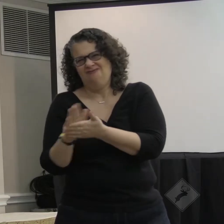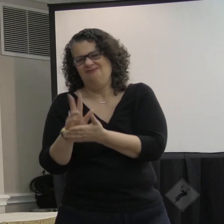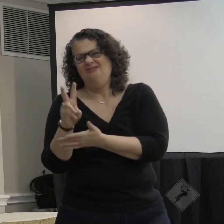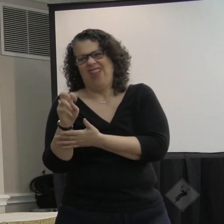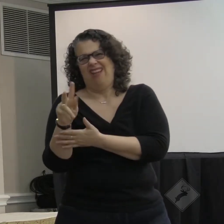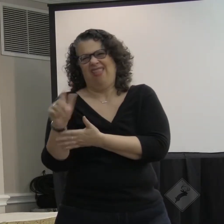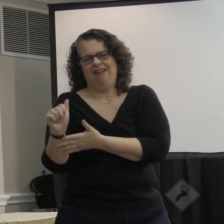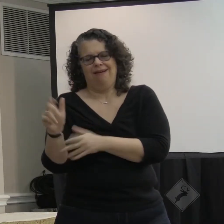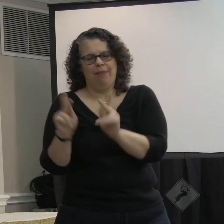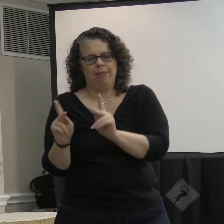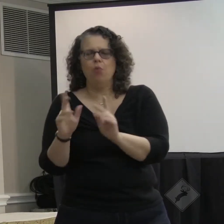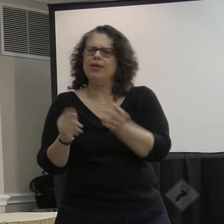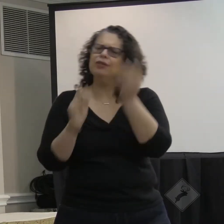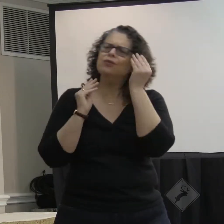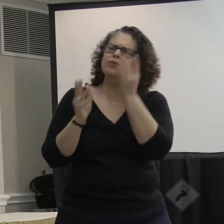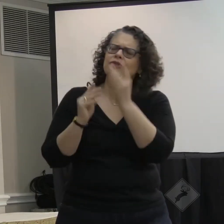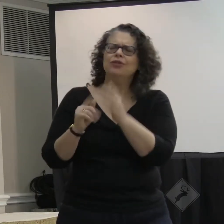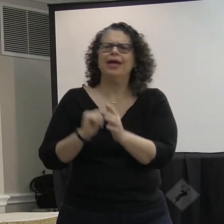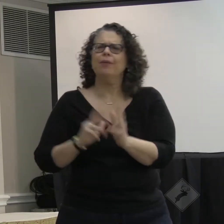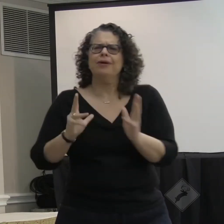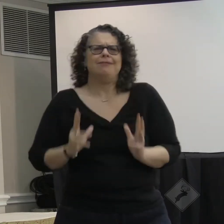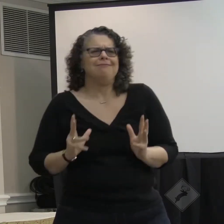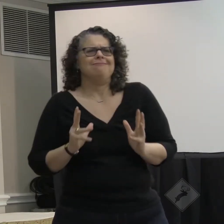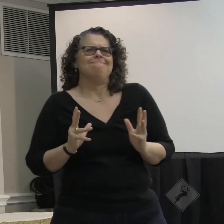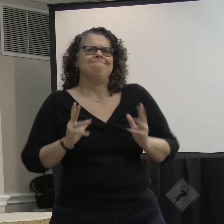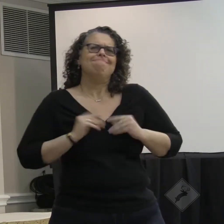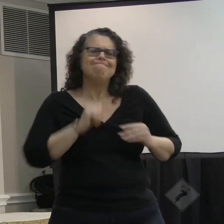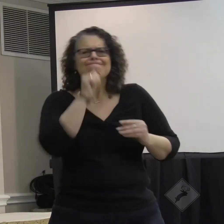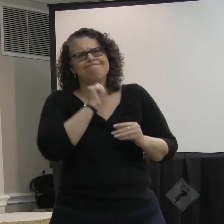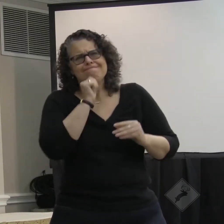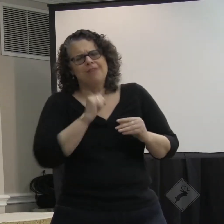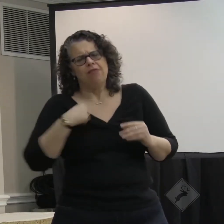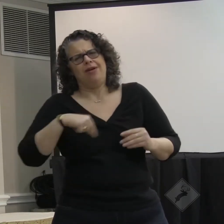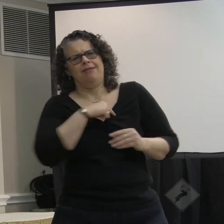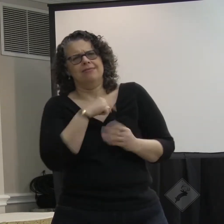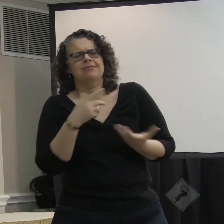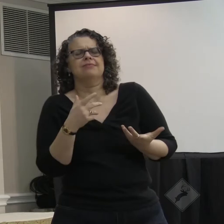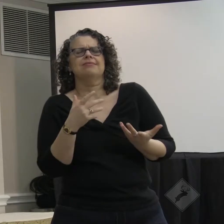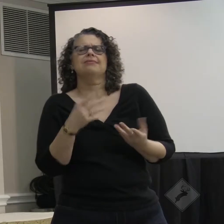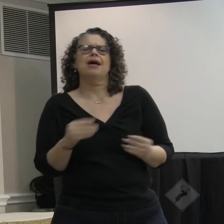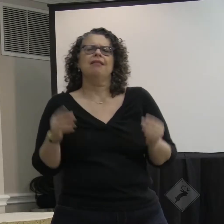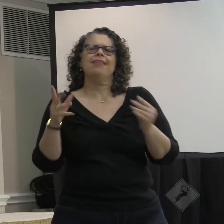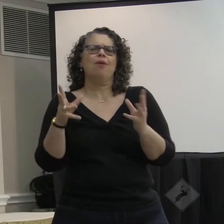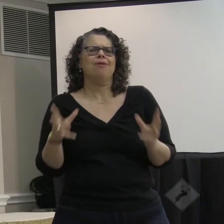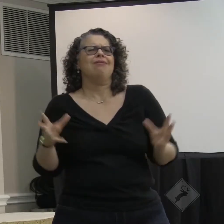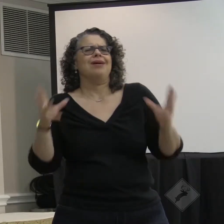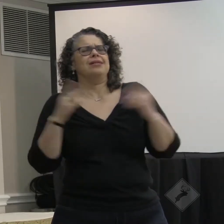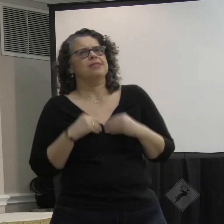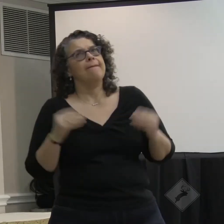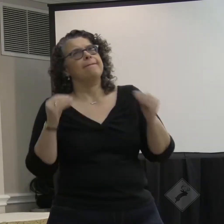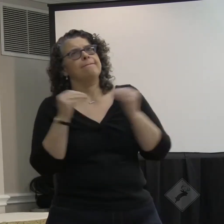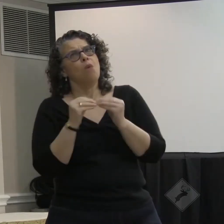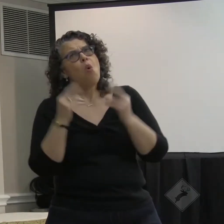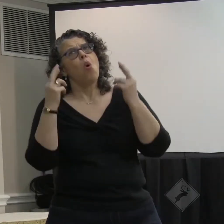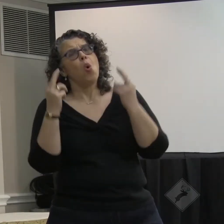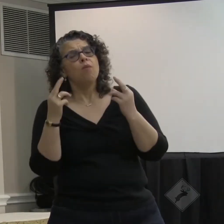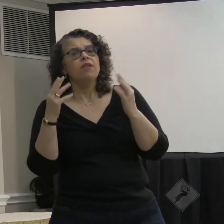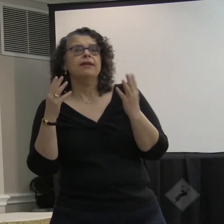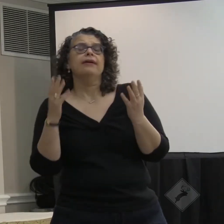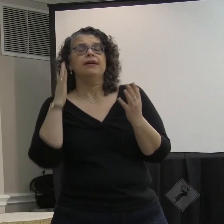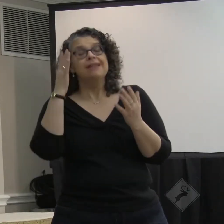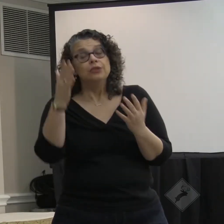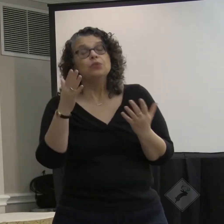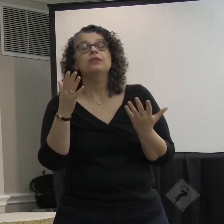getting information out so that they'll tolerate us and so that they'll become more accepting, hopefully eventually, of who we